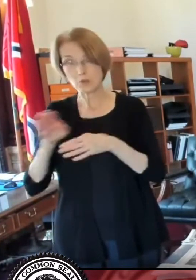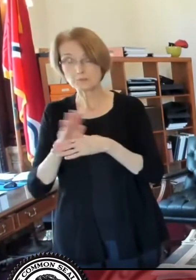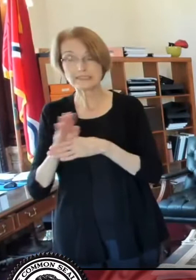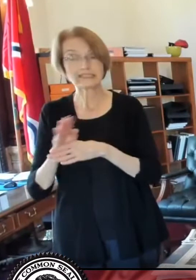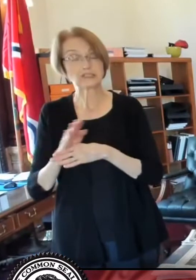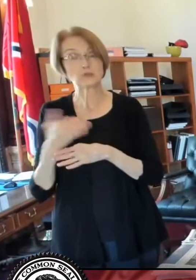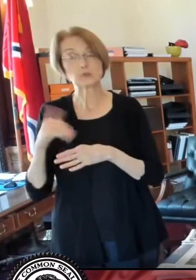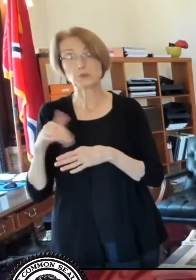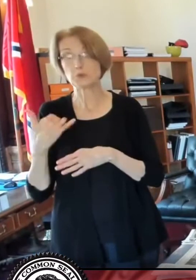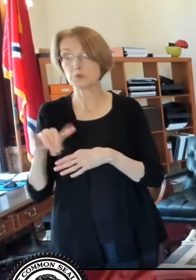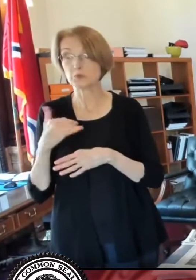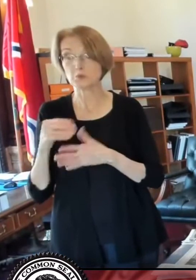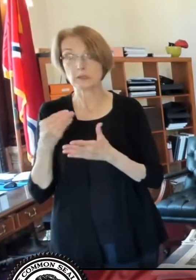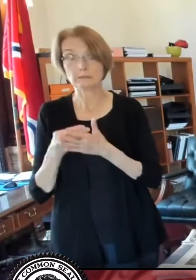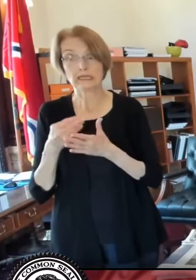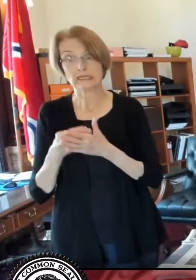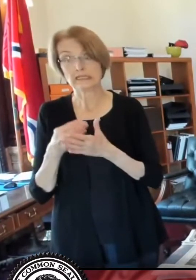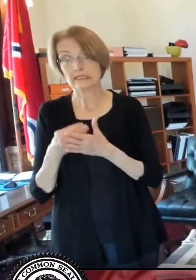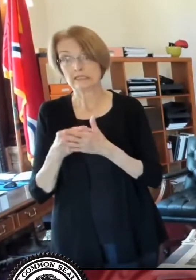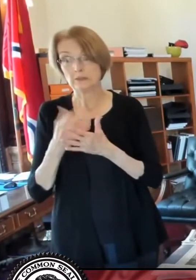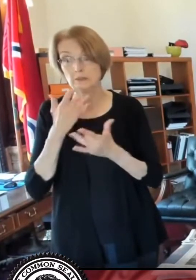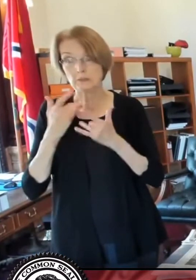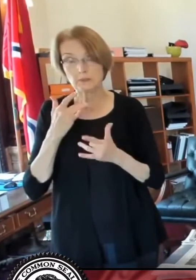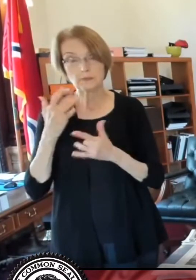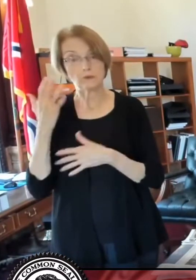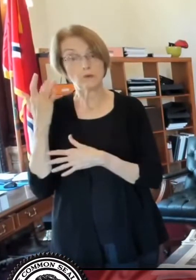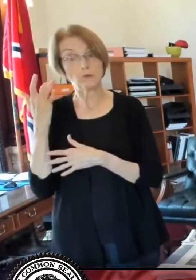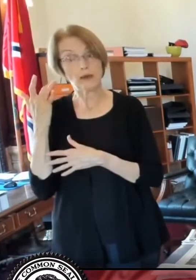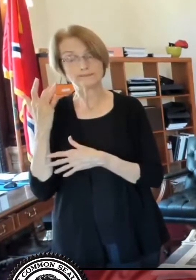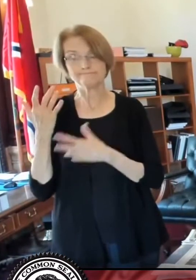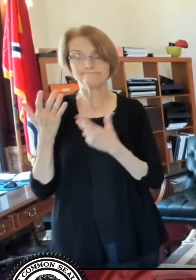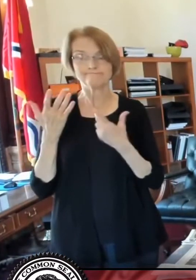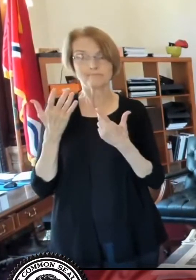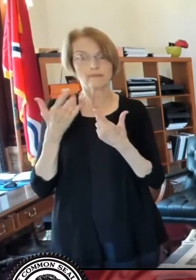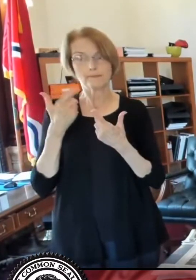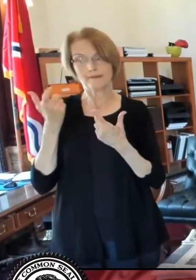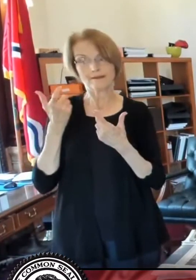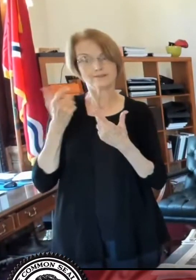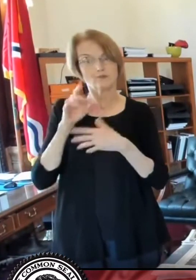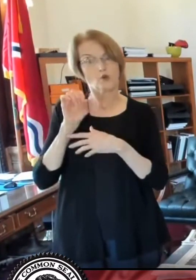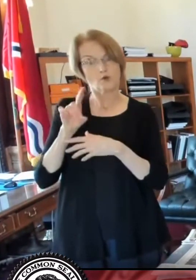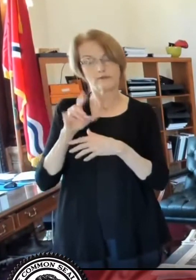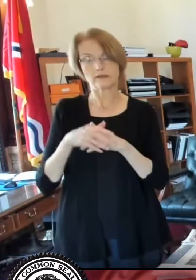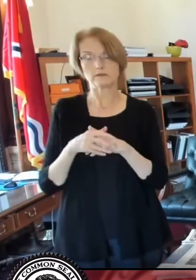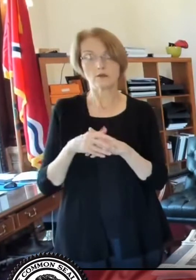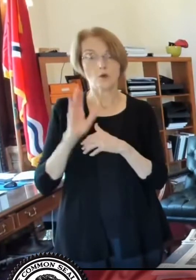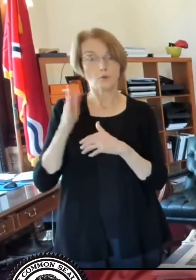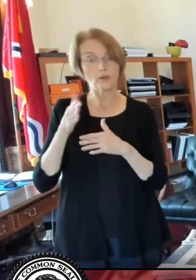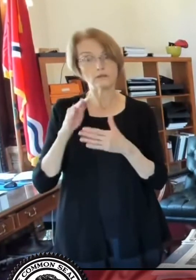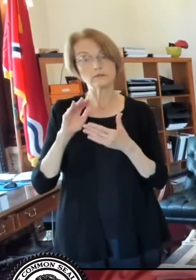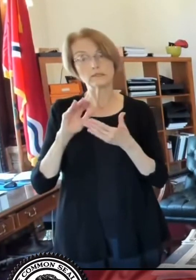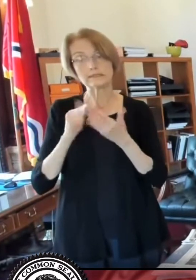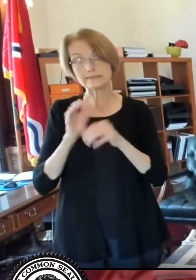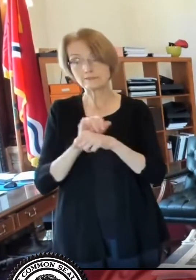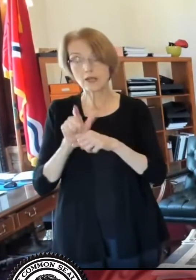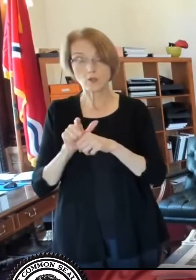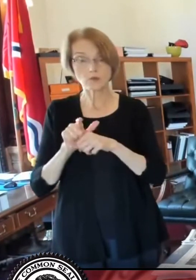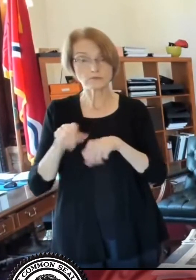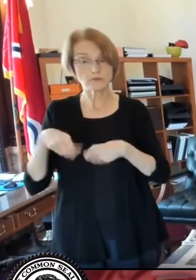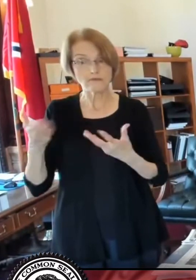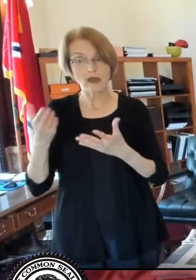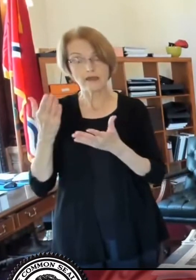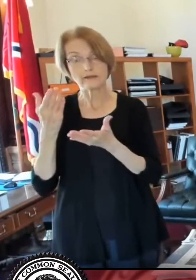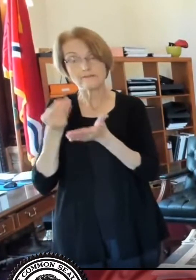Mm-hmm. Has the city considered offering financial support to these businesses, whether it be tax credits or any other sort of financial